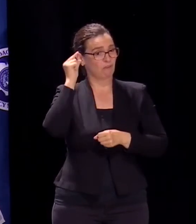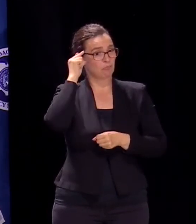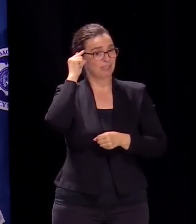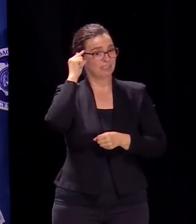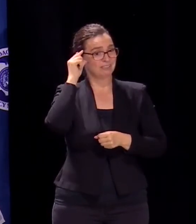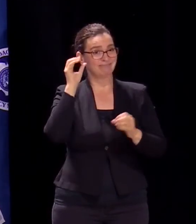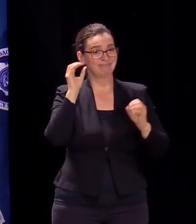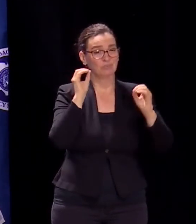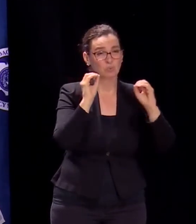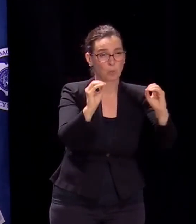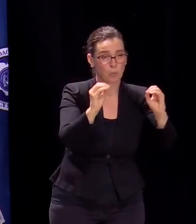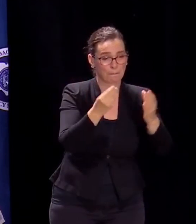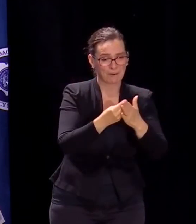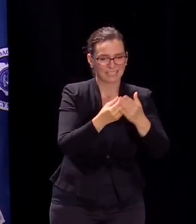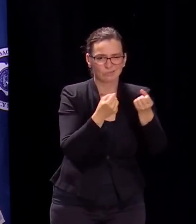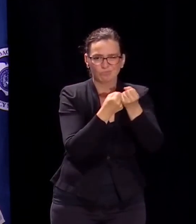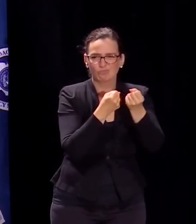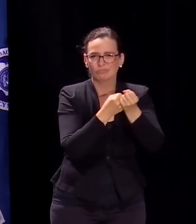patrols.